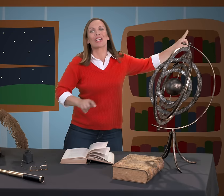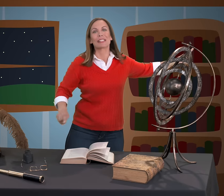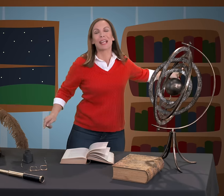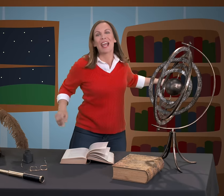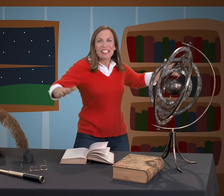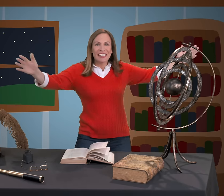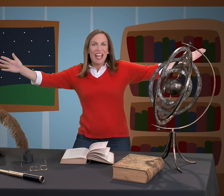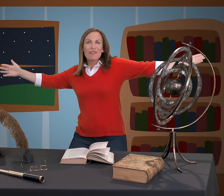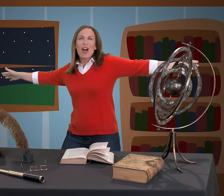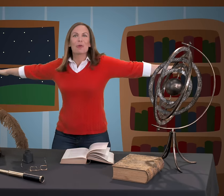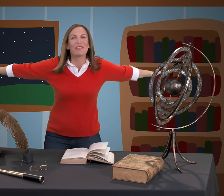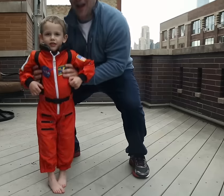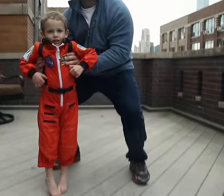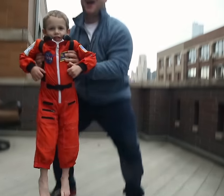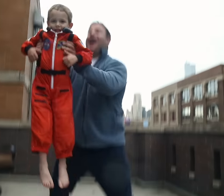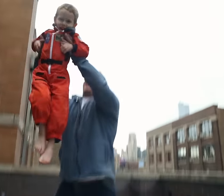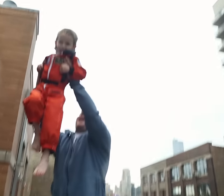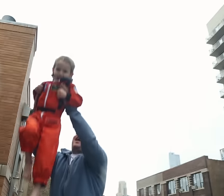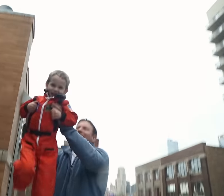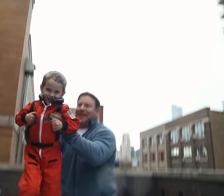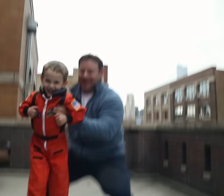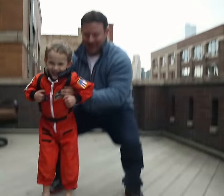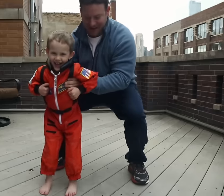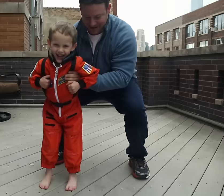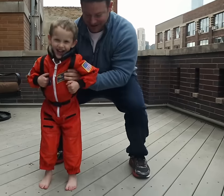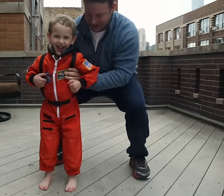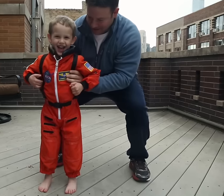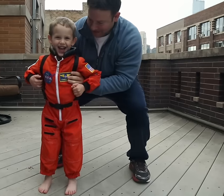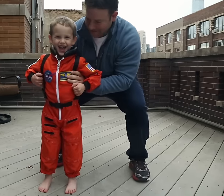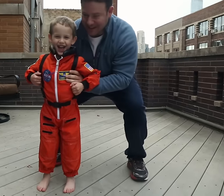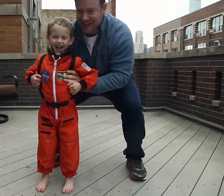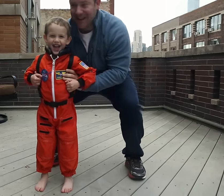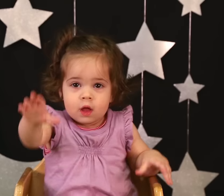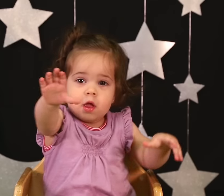stars. See how far we'll fly, fly, fly. Keep looking to the stars.